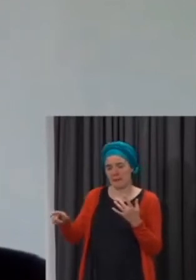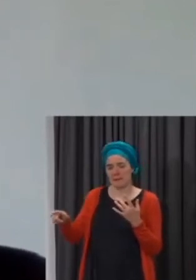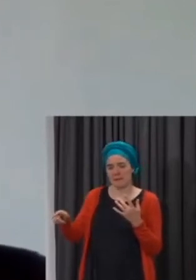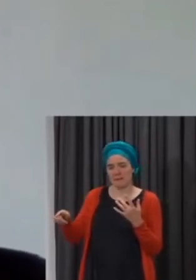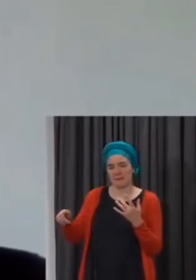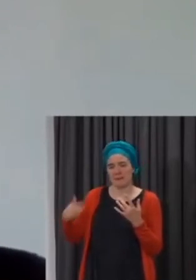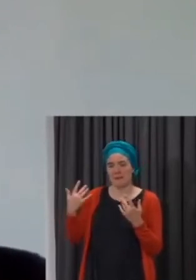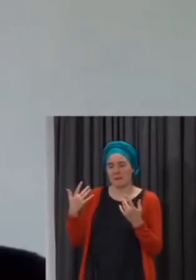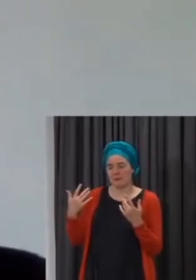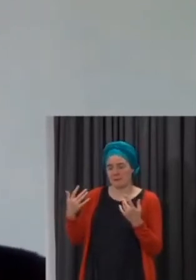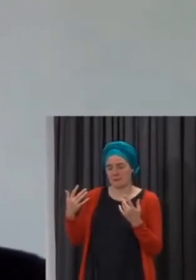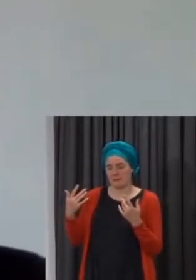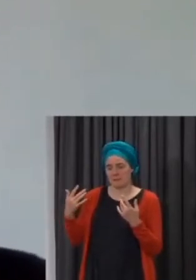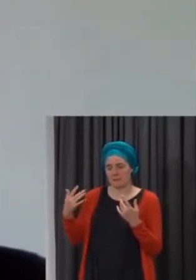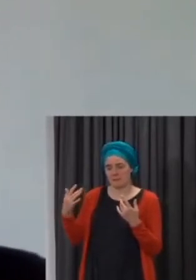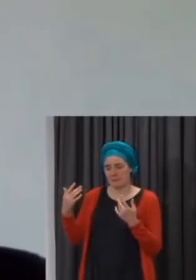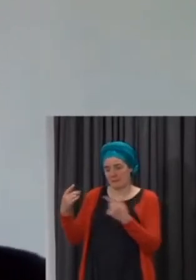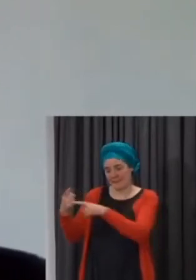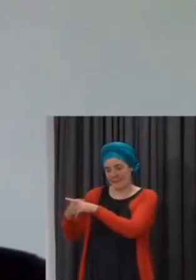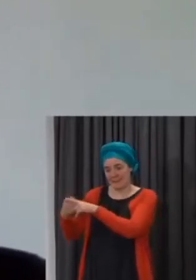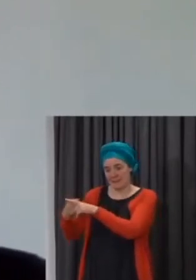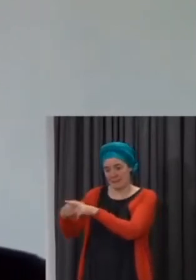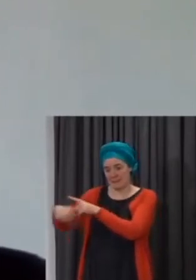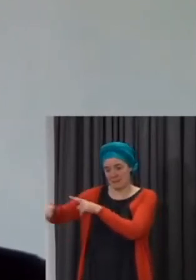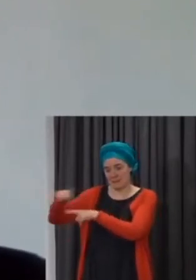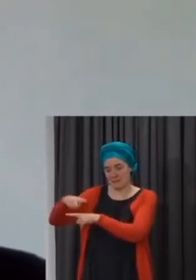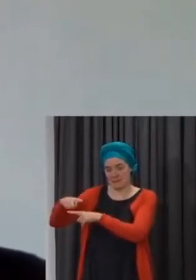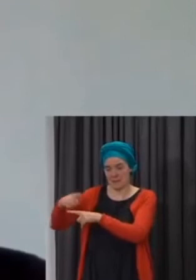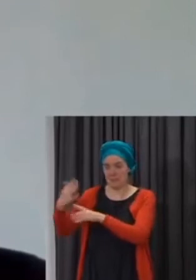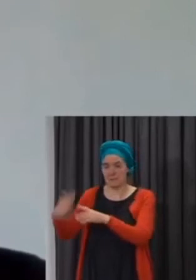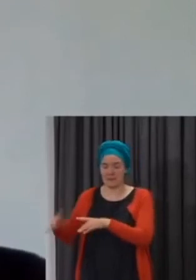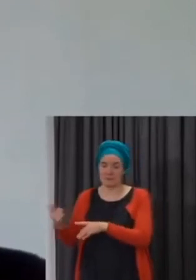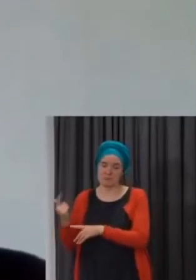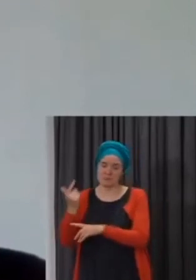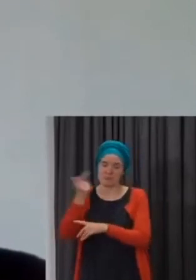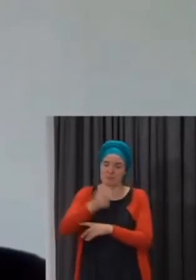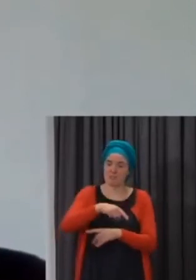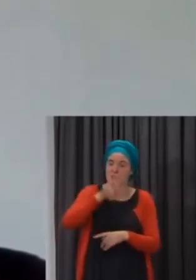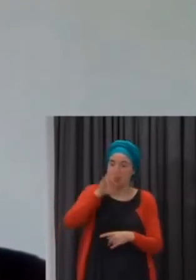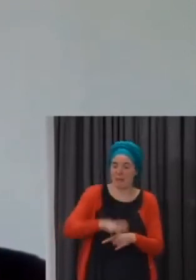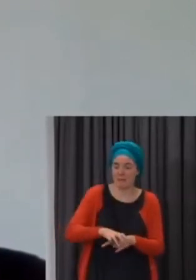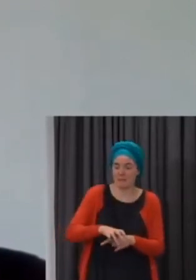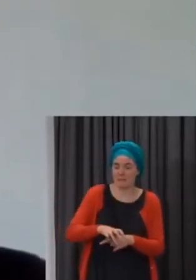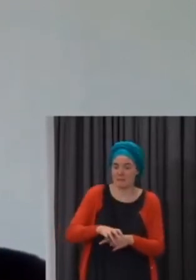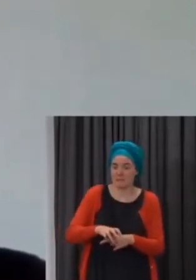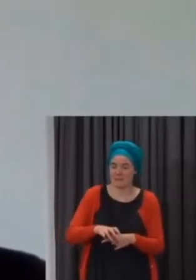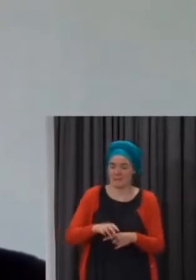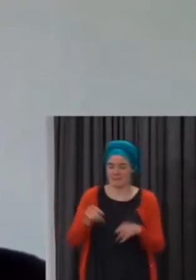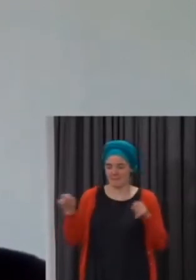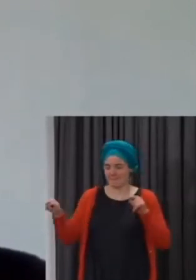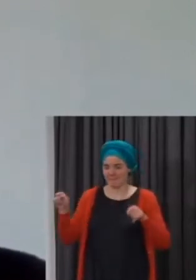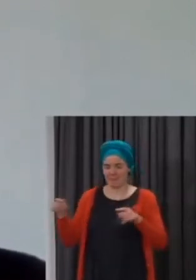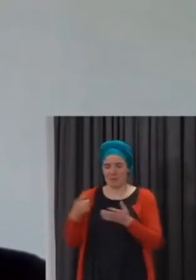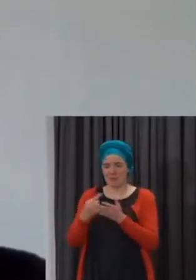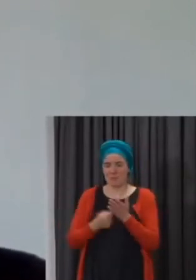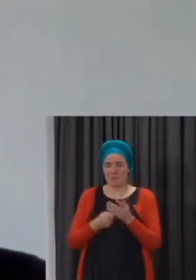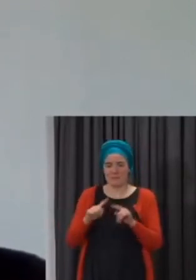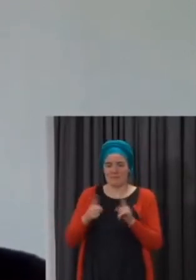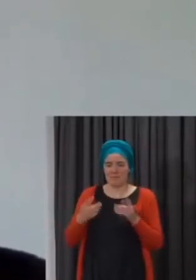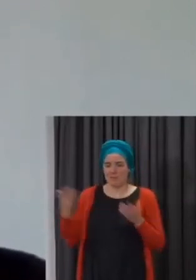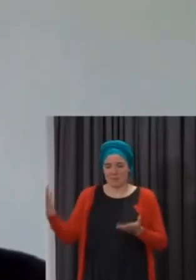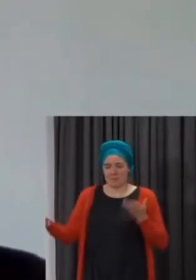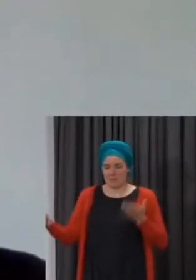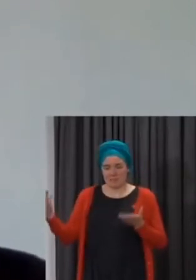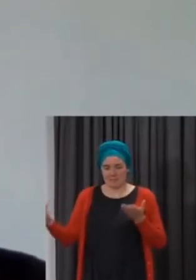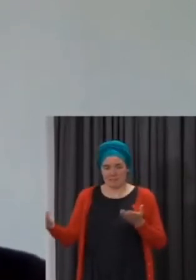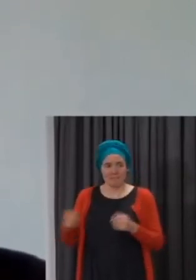there into Wales while the country's still in lockdown. Do you expect there to be any sort of impact on the levels